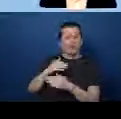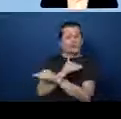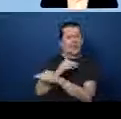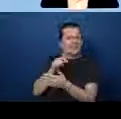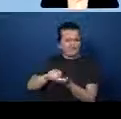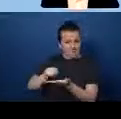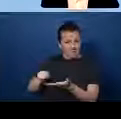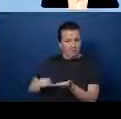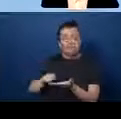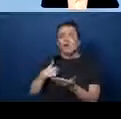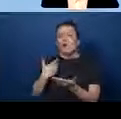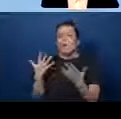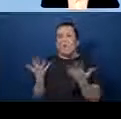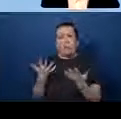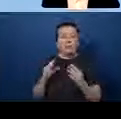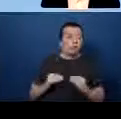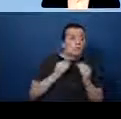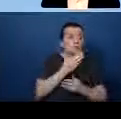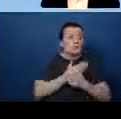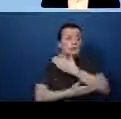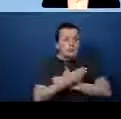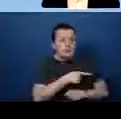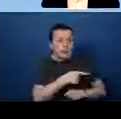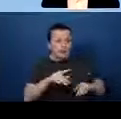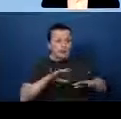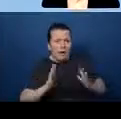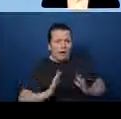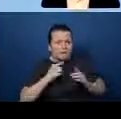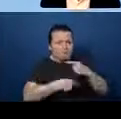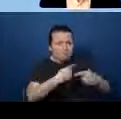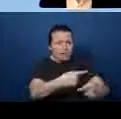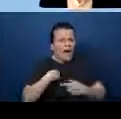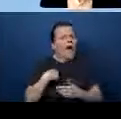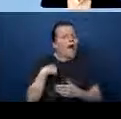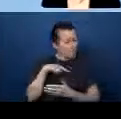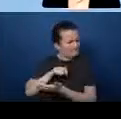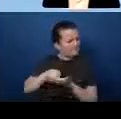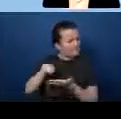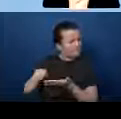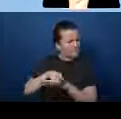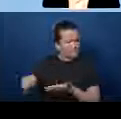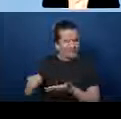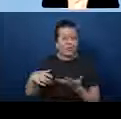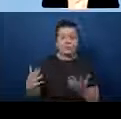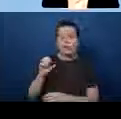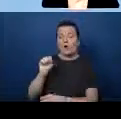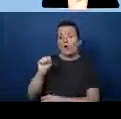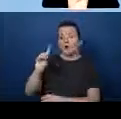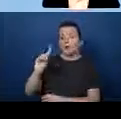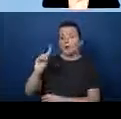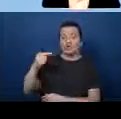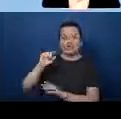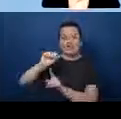youth with disabilities in order to identify gaps in SDG